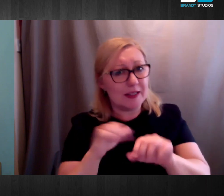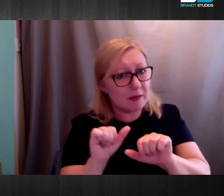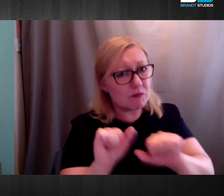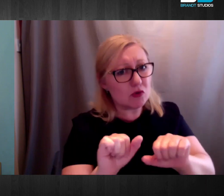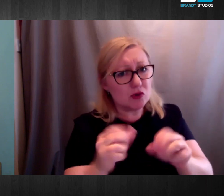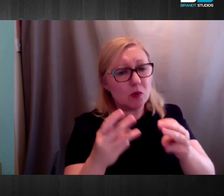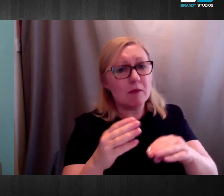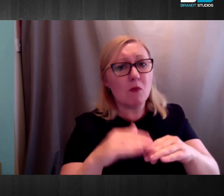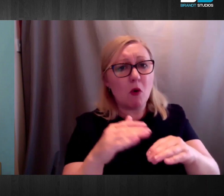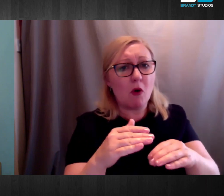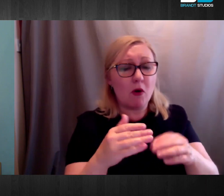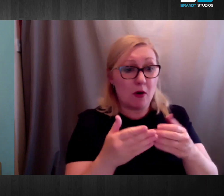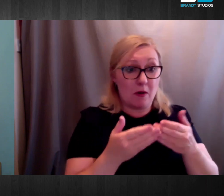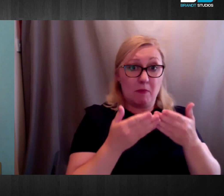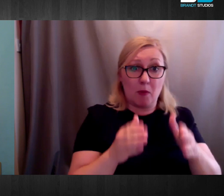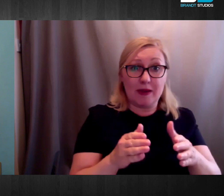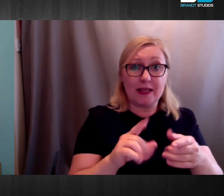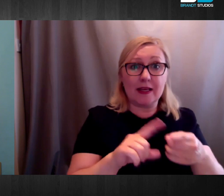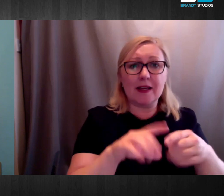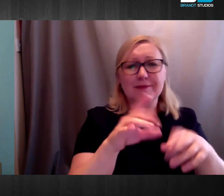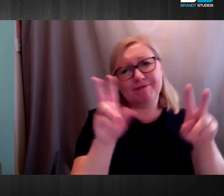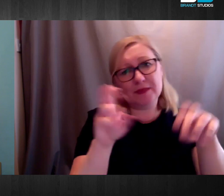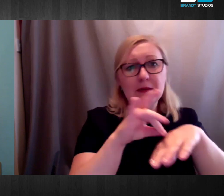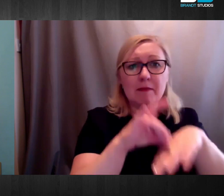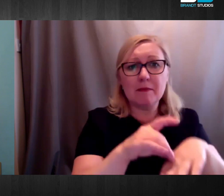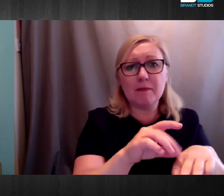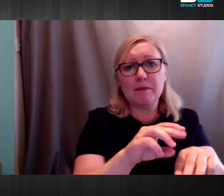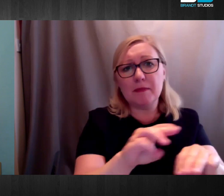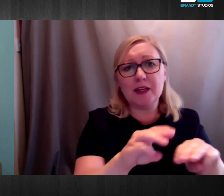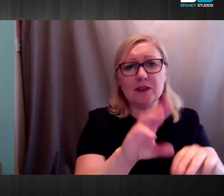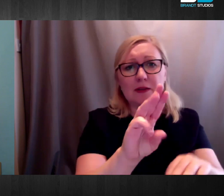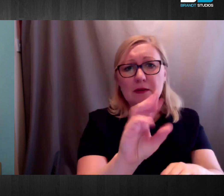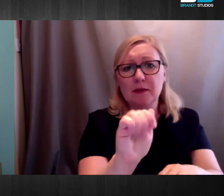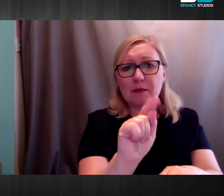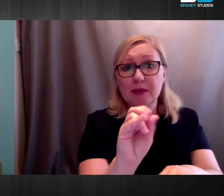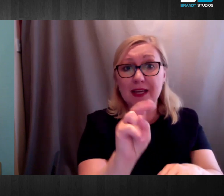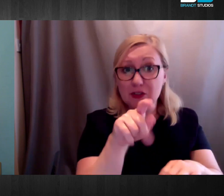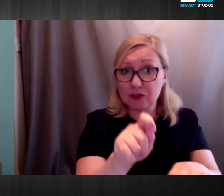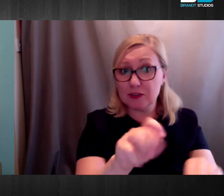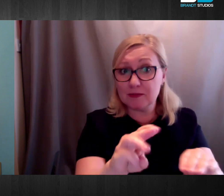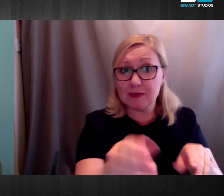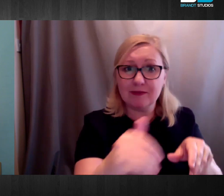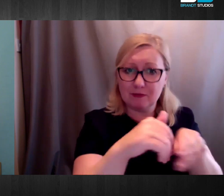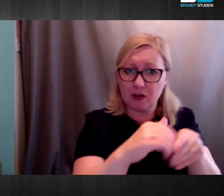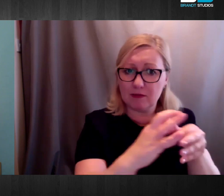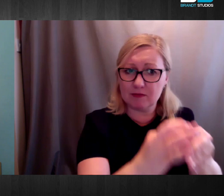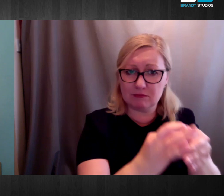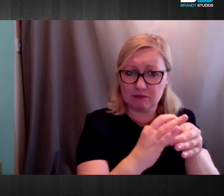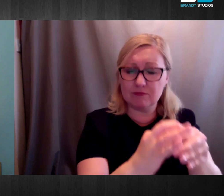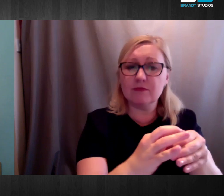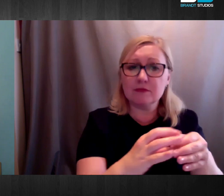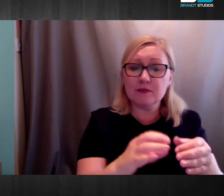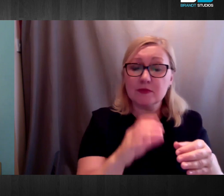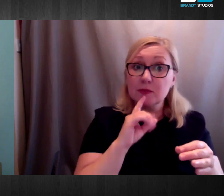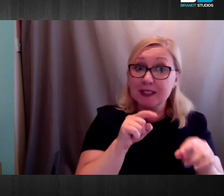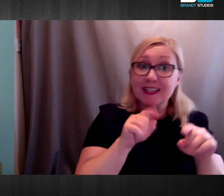The essence of PPI is about hearing the patient experience, hearing the public perspective, bringing the public and patient to